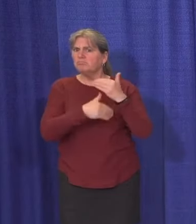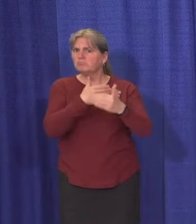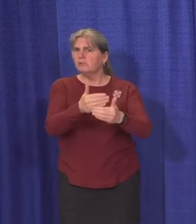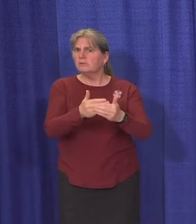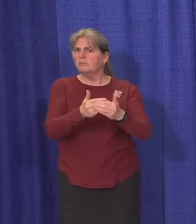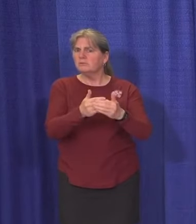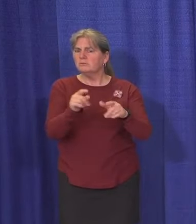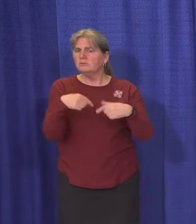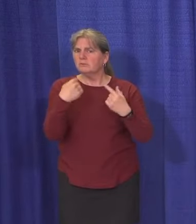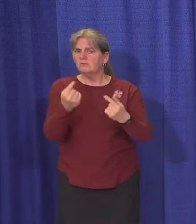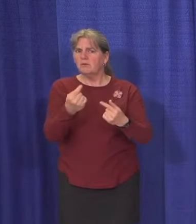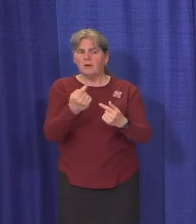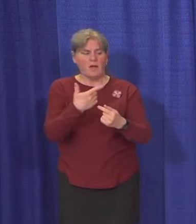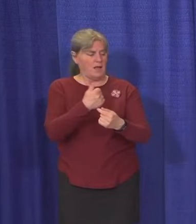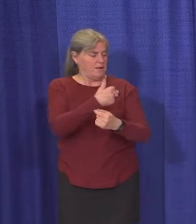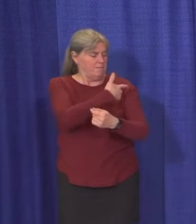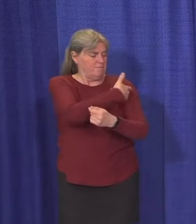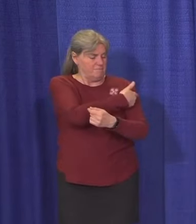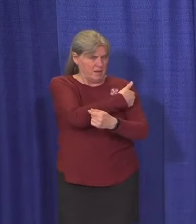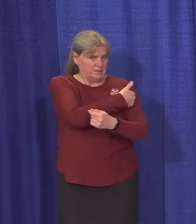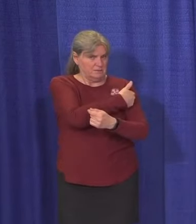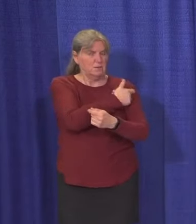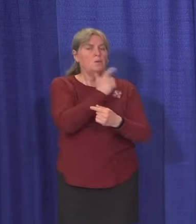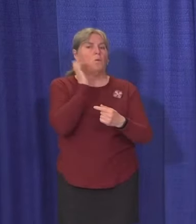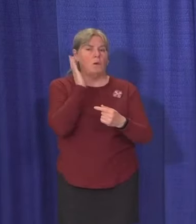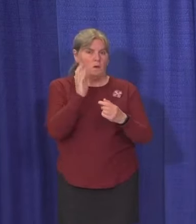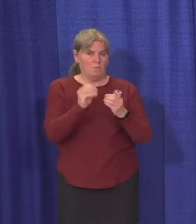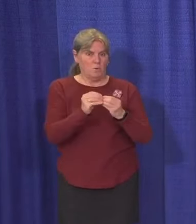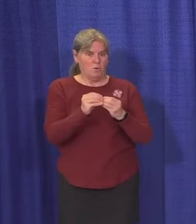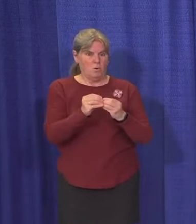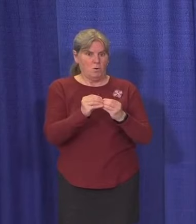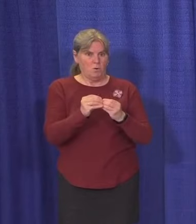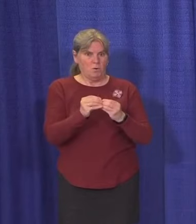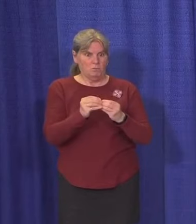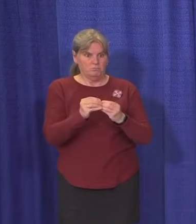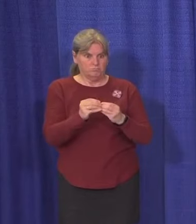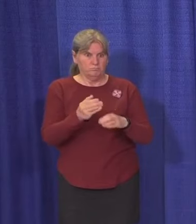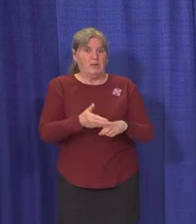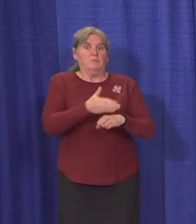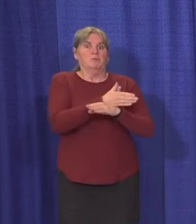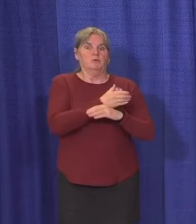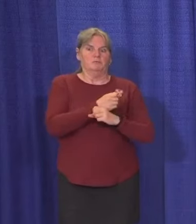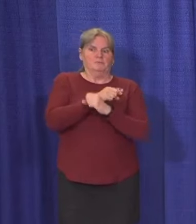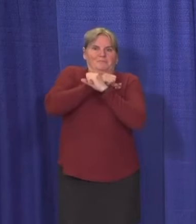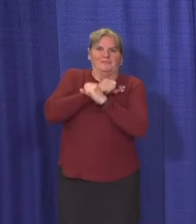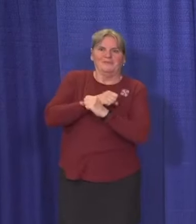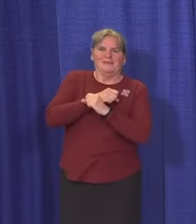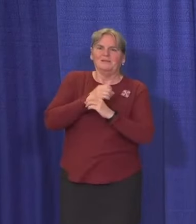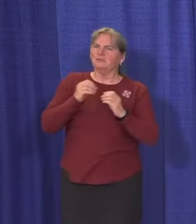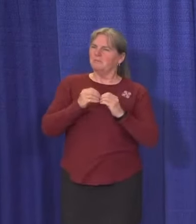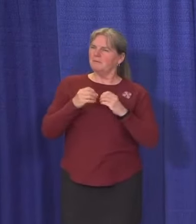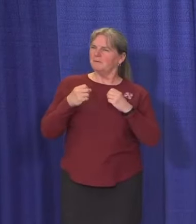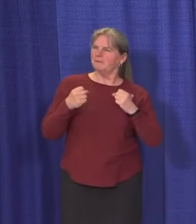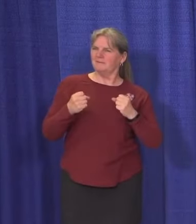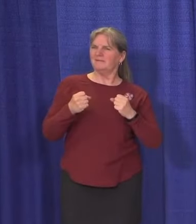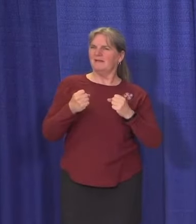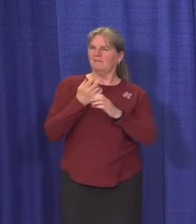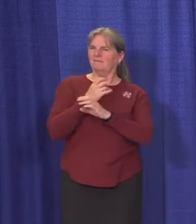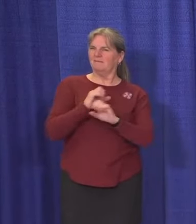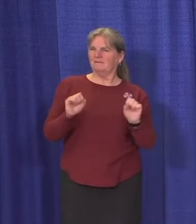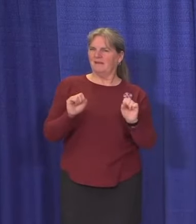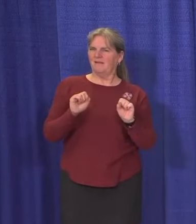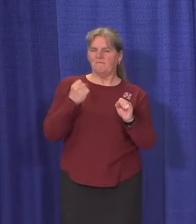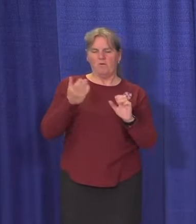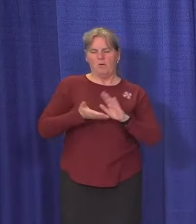And the vaccines are going to add yet another layer of protection and assurance that we can operate our schools,